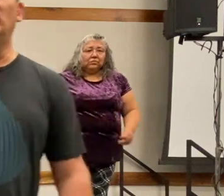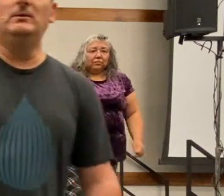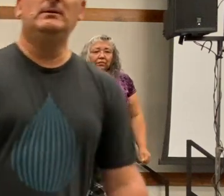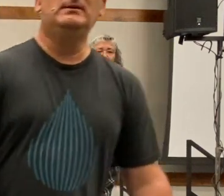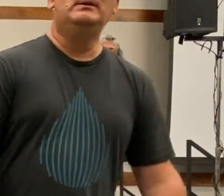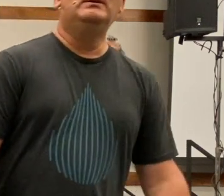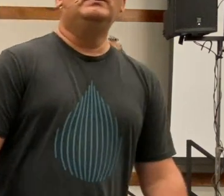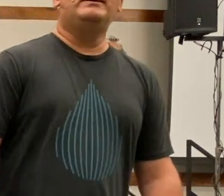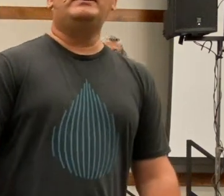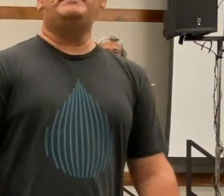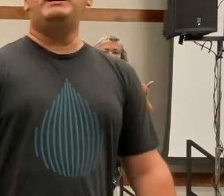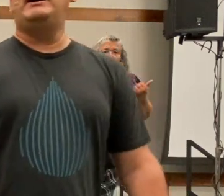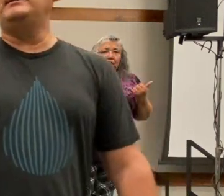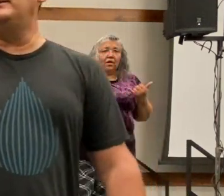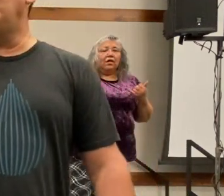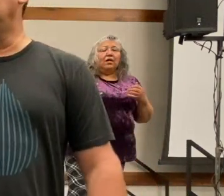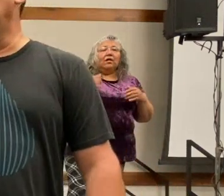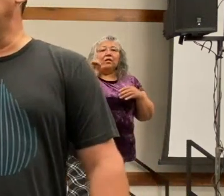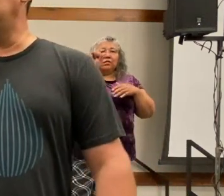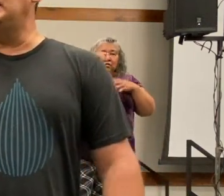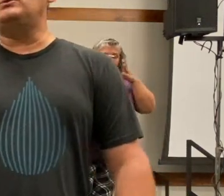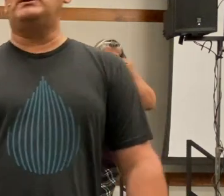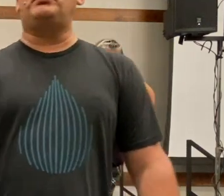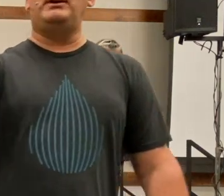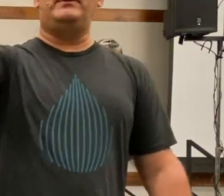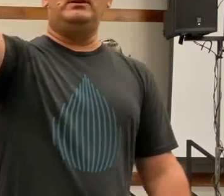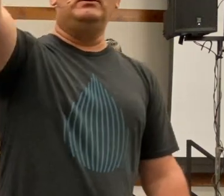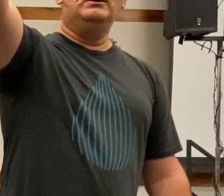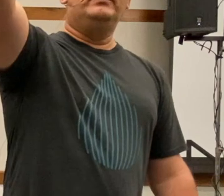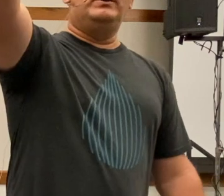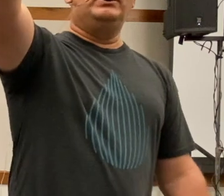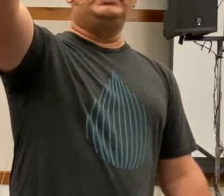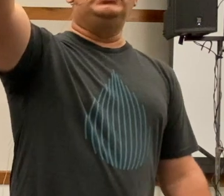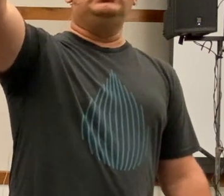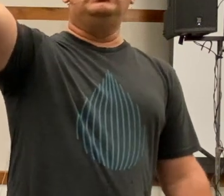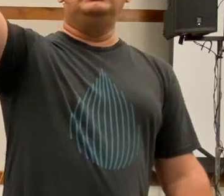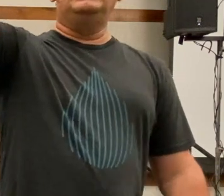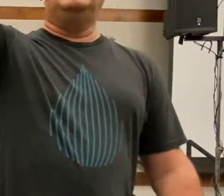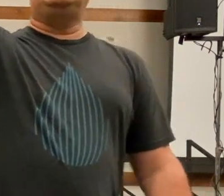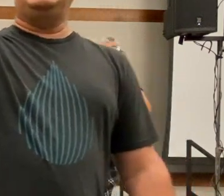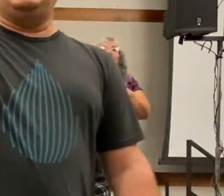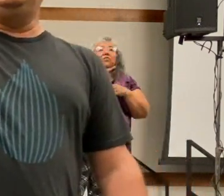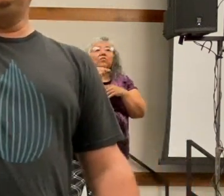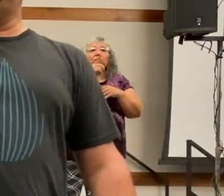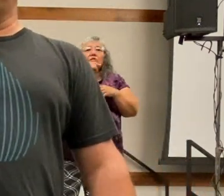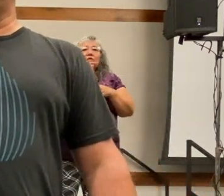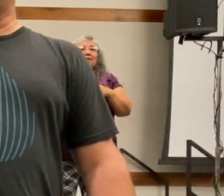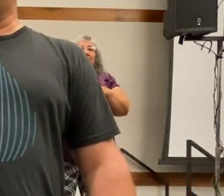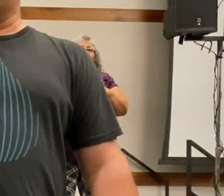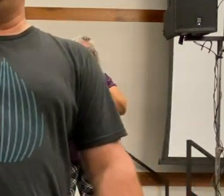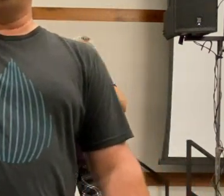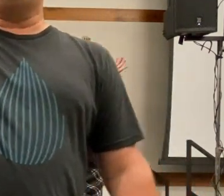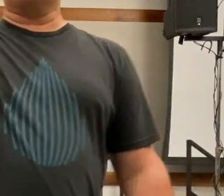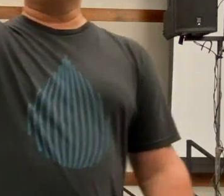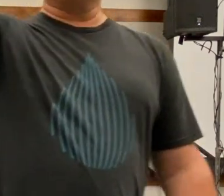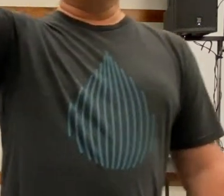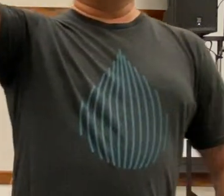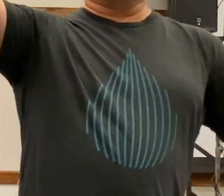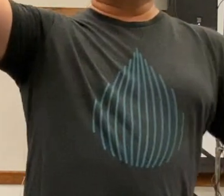And so, with every head bowed and every eye closed, I just want to pray for you. For those of you who say, I need Jesus in my